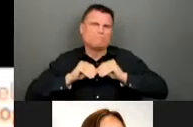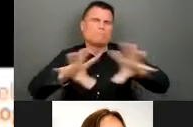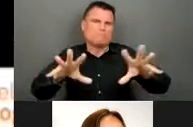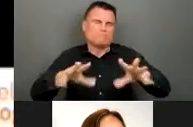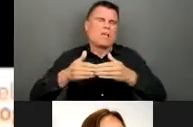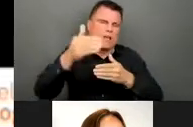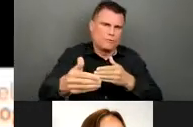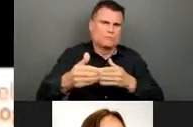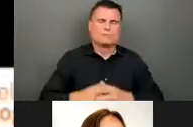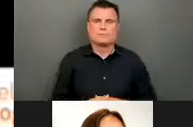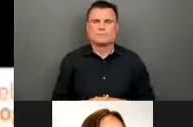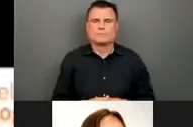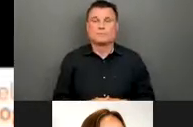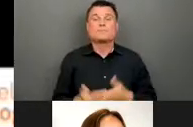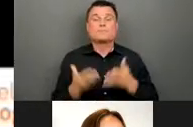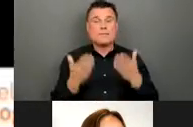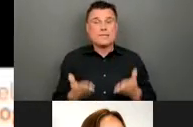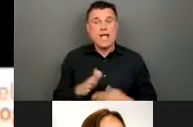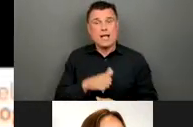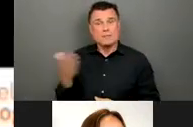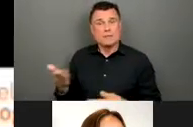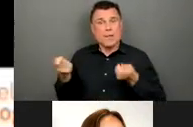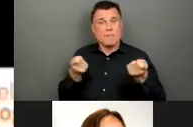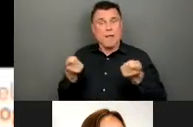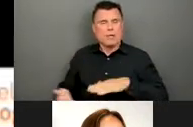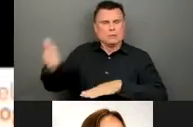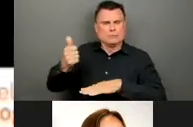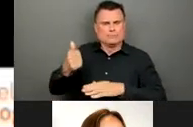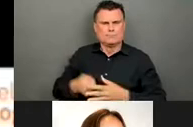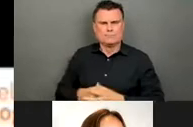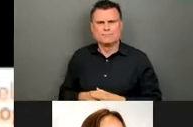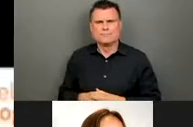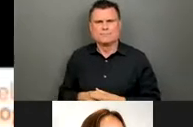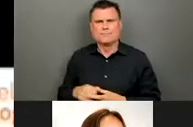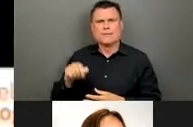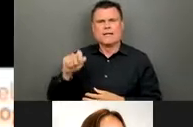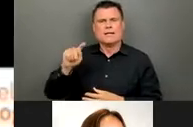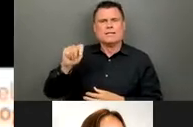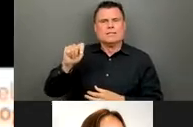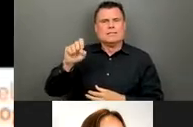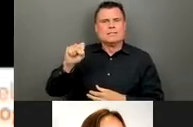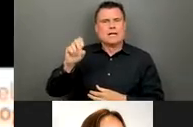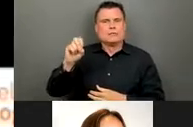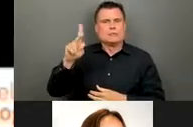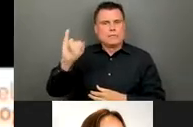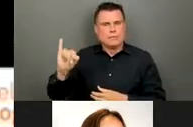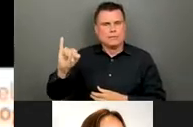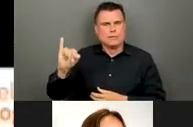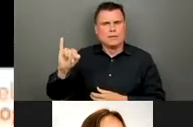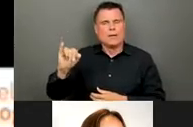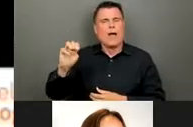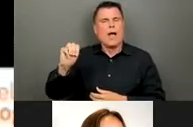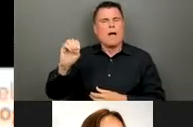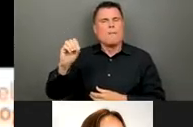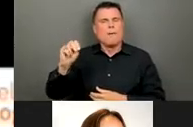floor to our moderator, Mr. Setareki Makanawi from the Pacific Disability Forum.